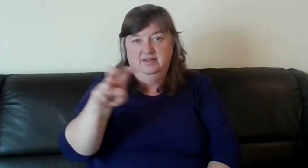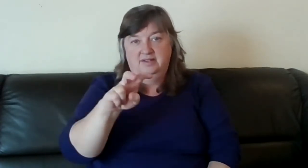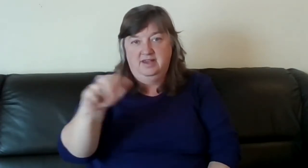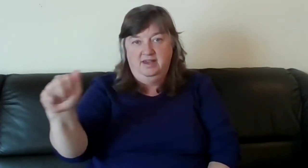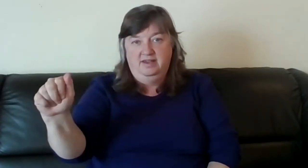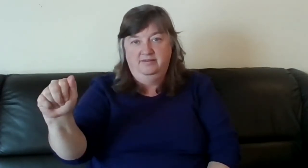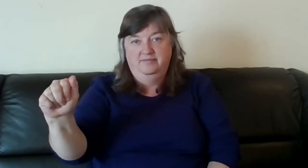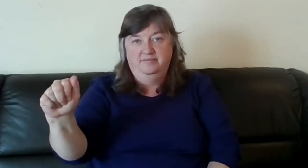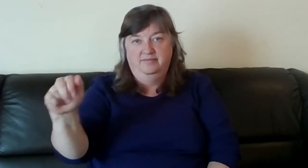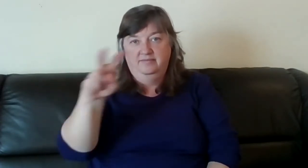Z-Z-A.